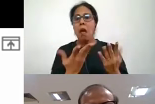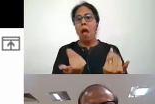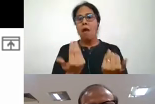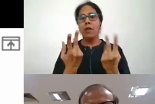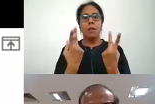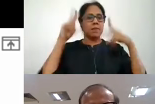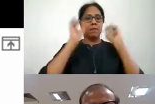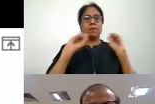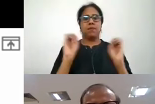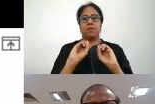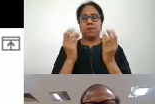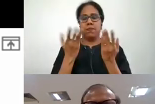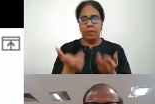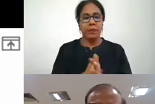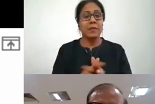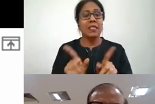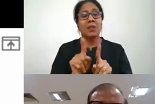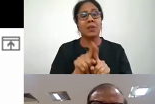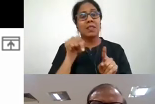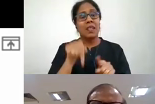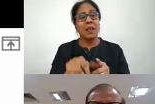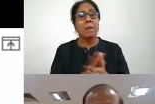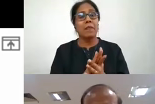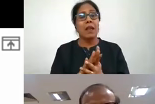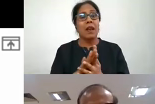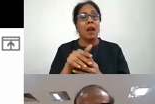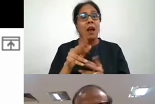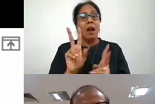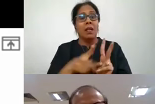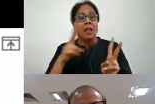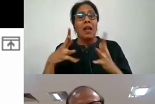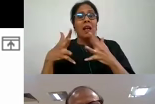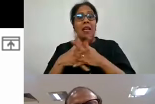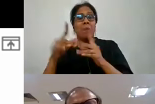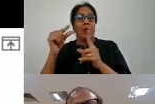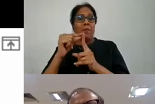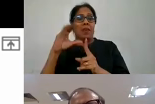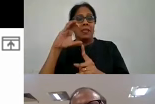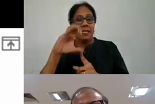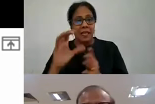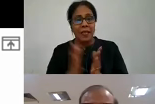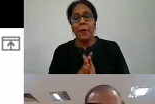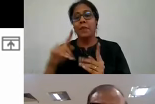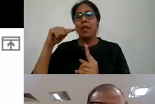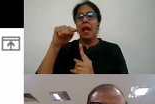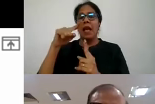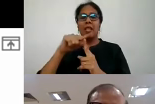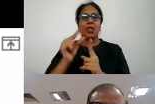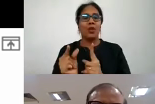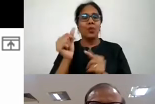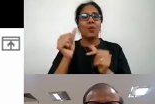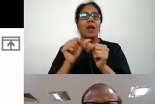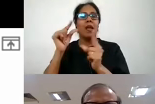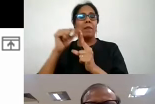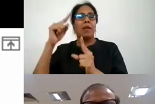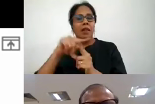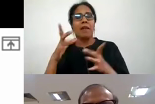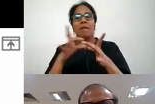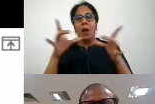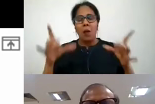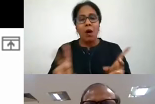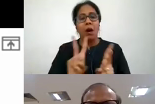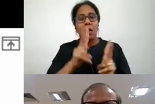-APT and WPC are already working, taking technical studies within having industry consultation to